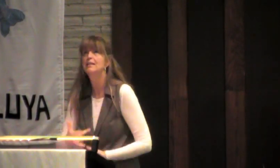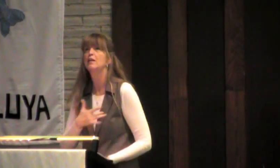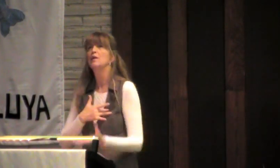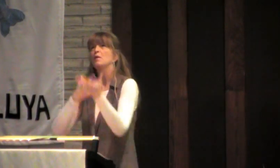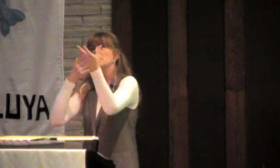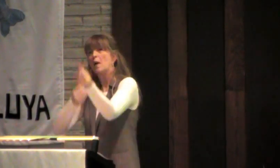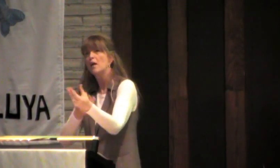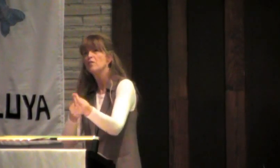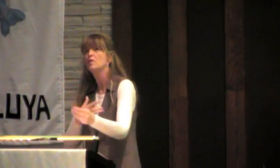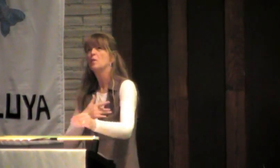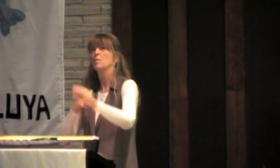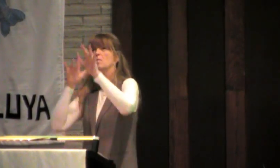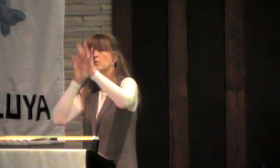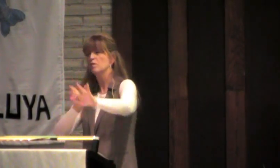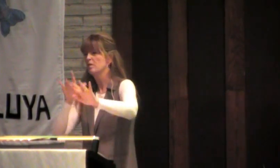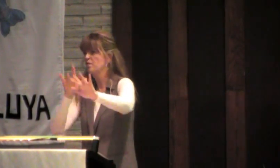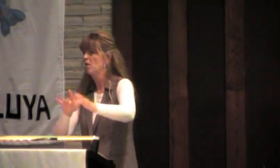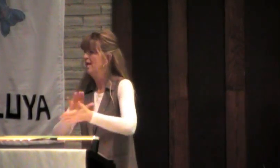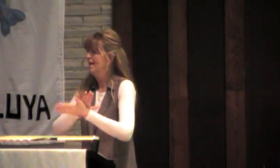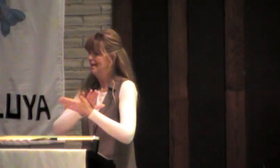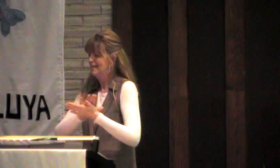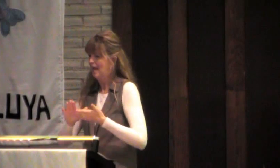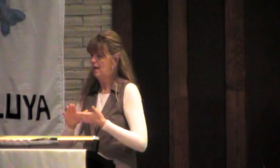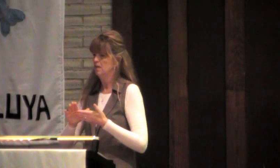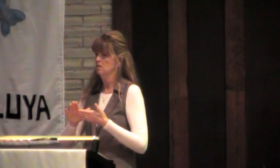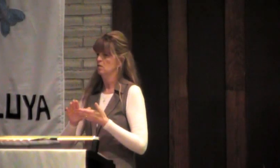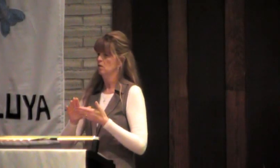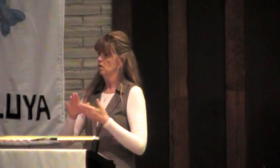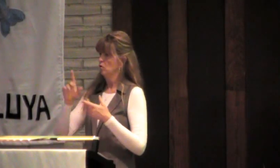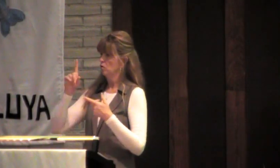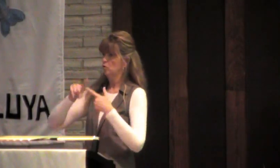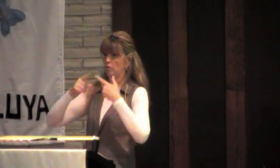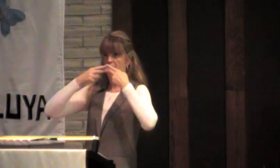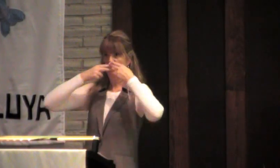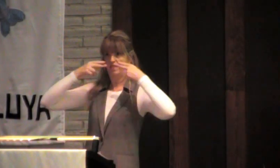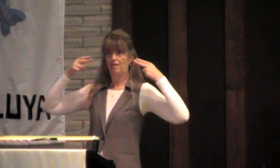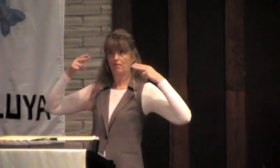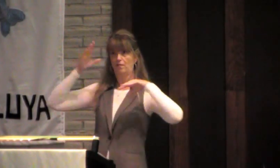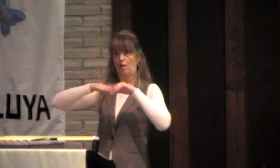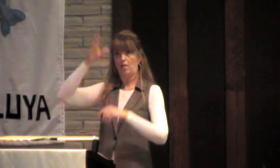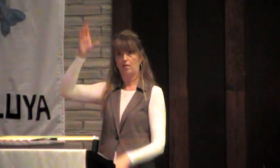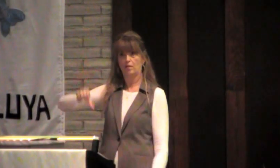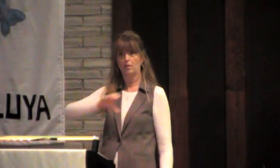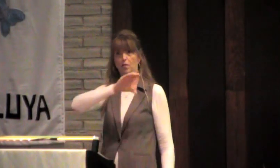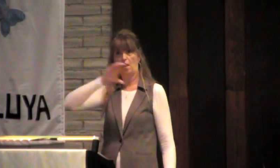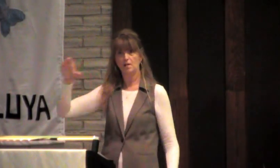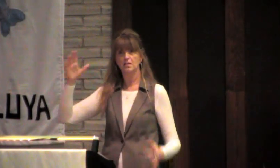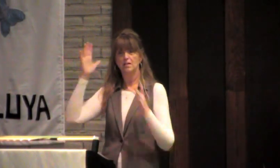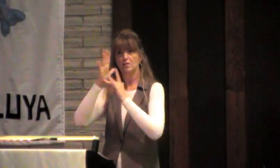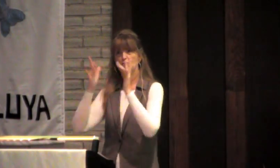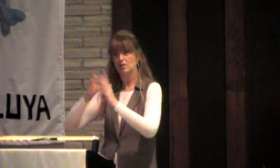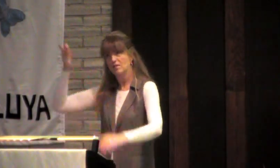Jesus was kind and compassionate and merciful and nice to the thieves on the cross.